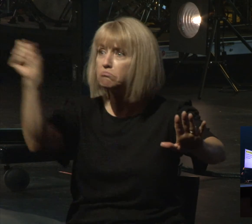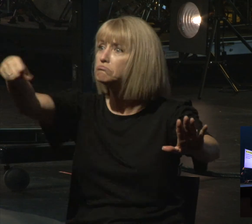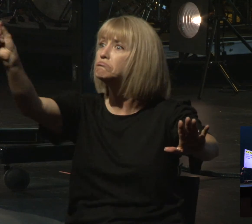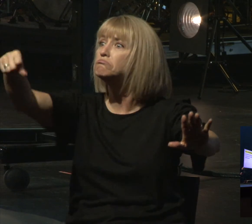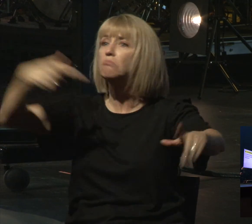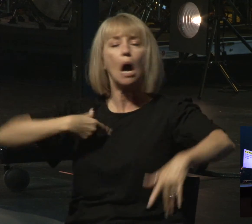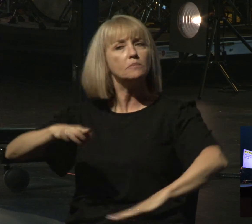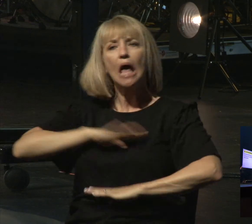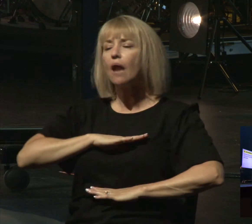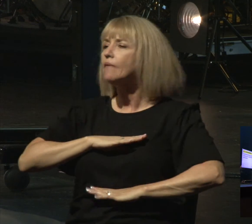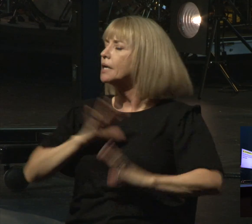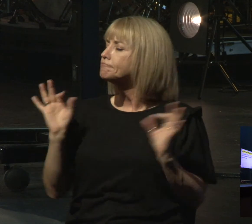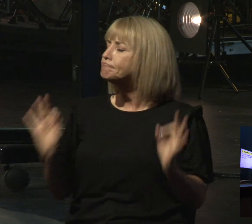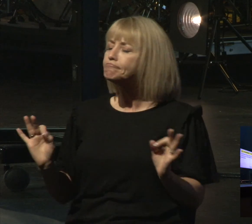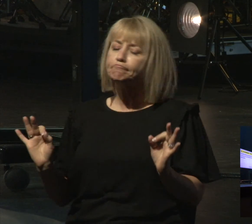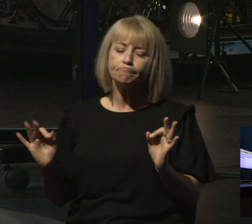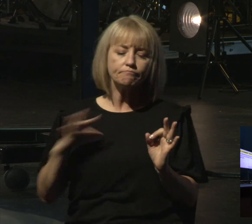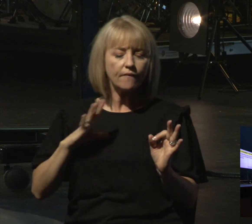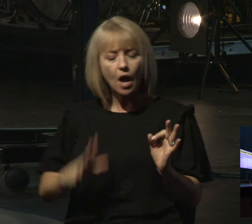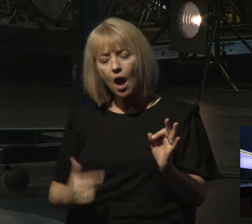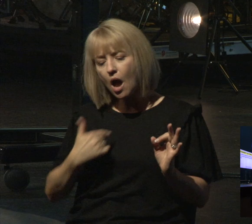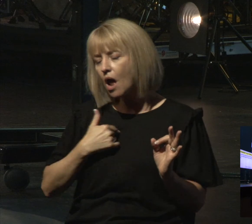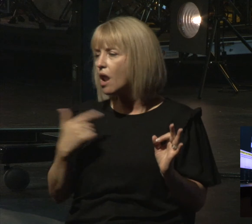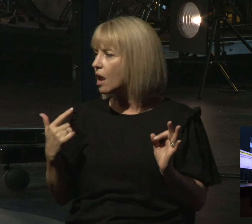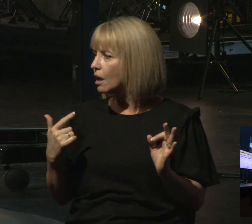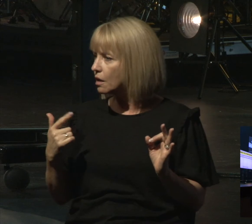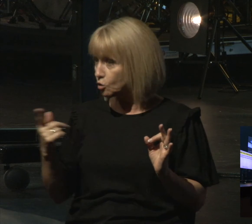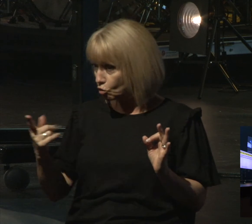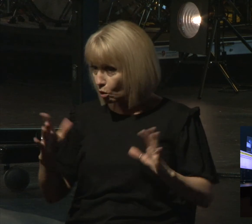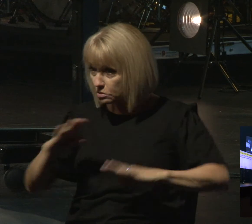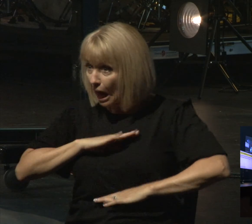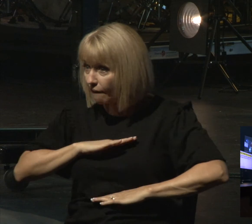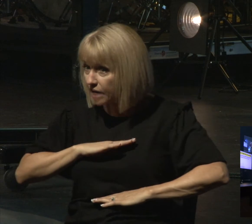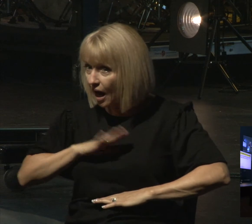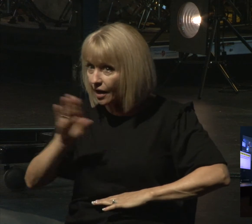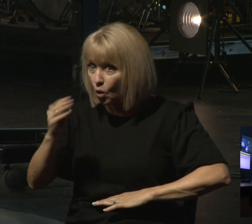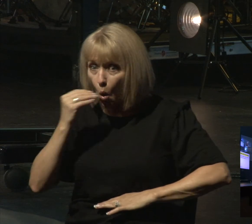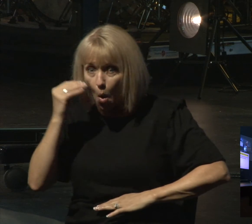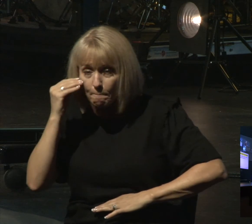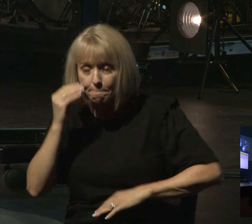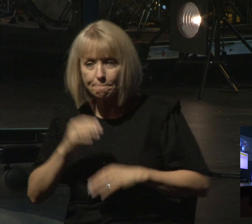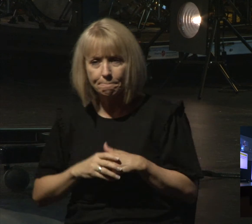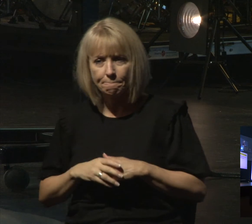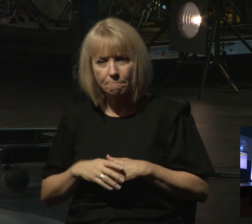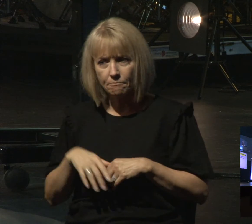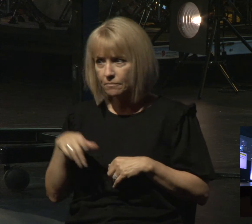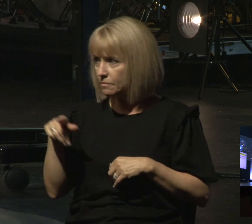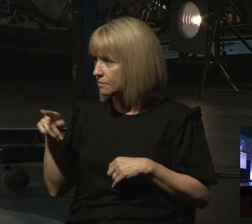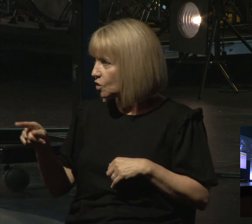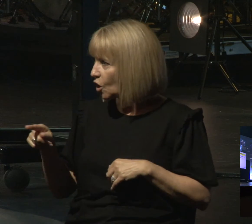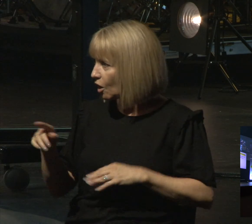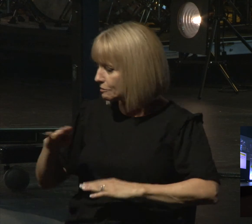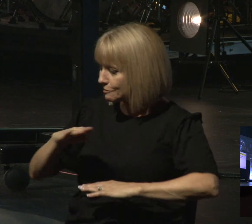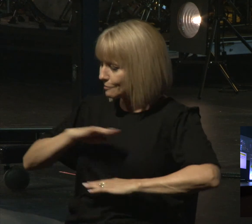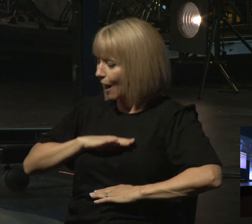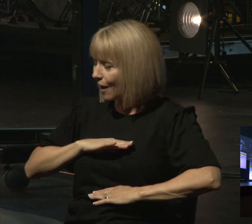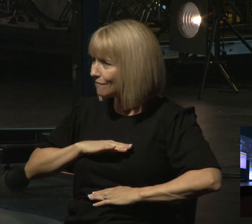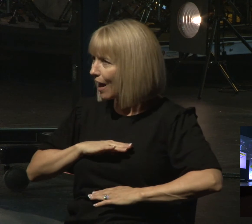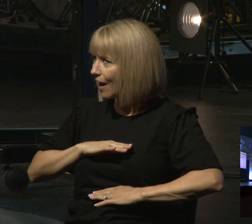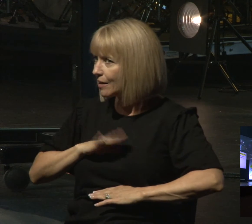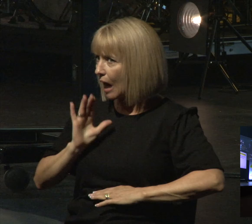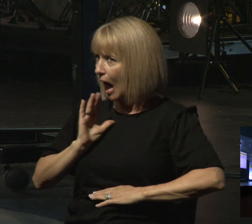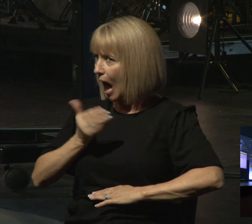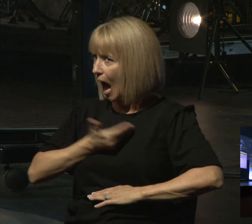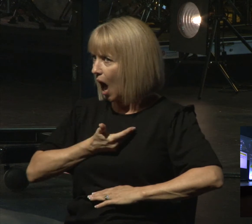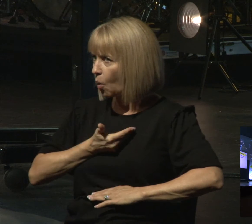status quo of your household, if you're satisfied with the status quo of the shape of our society